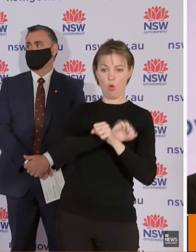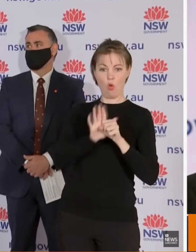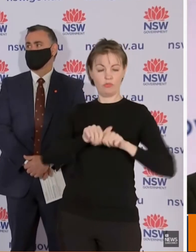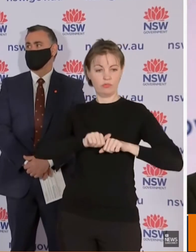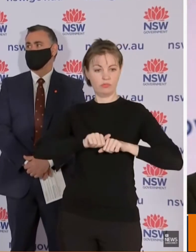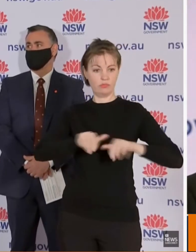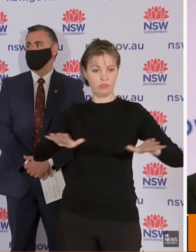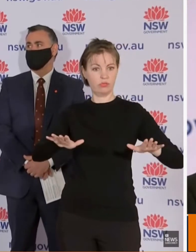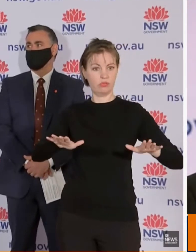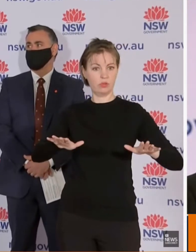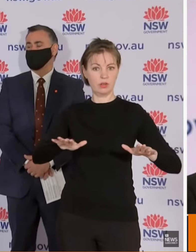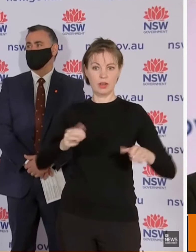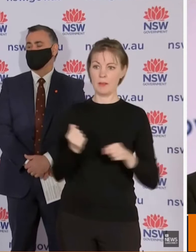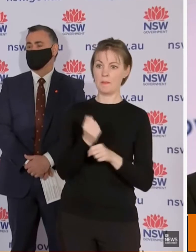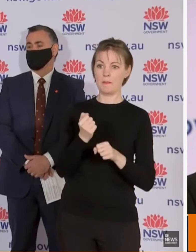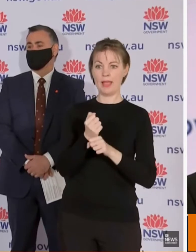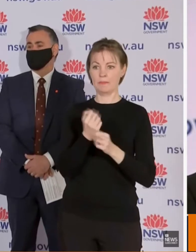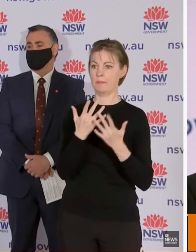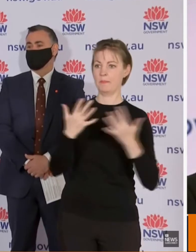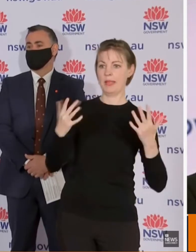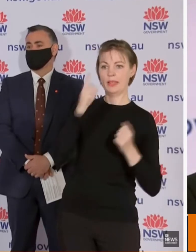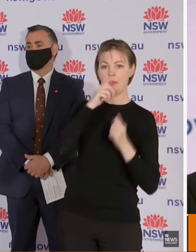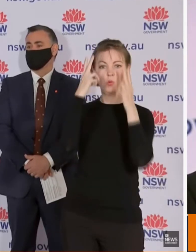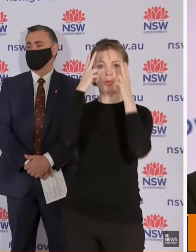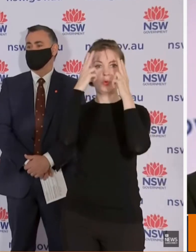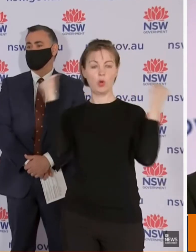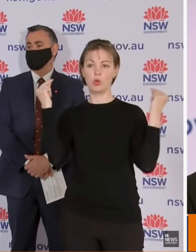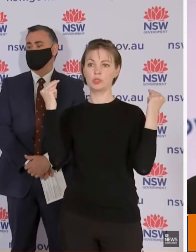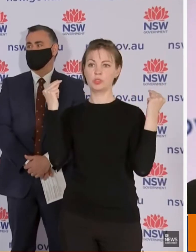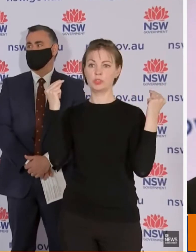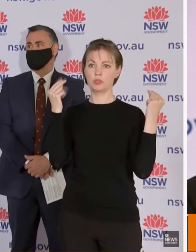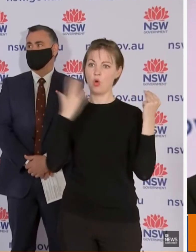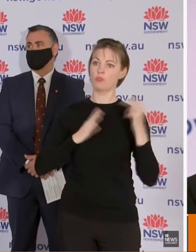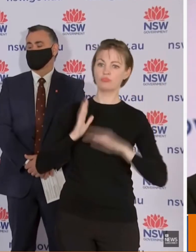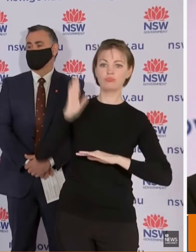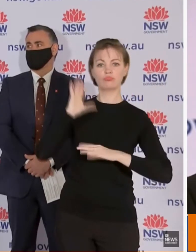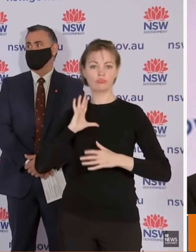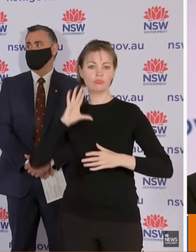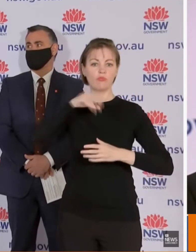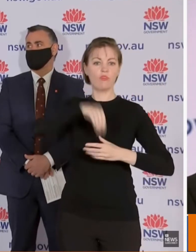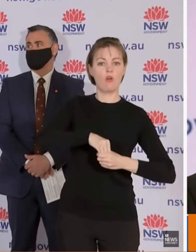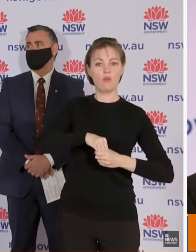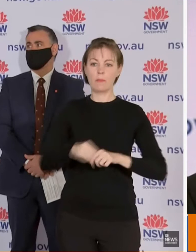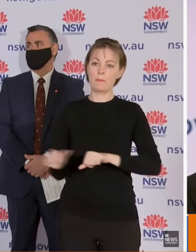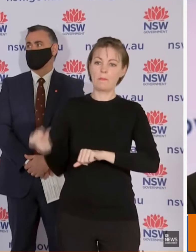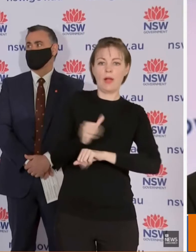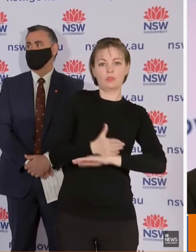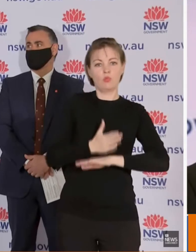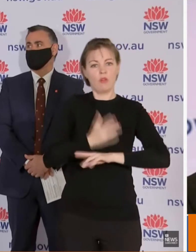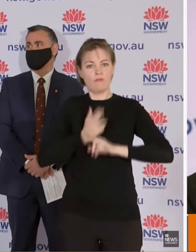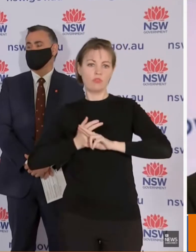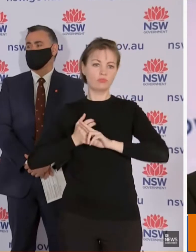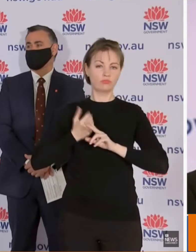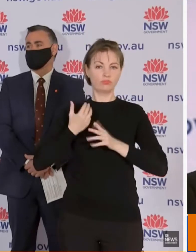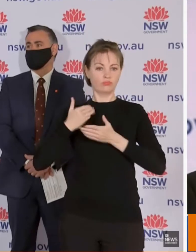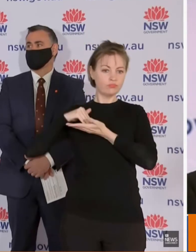a clarion call to nurses who are in the profession, but also nurses who've left the profession to come back and fight this virus.